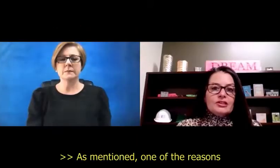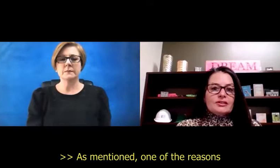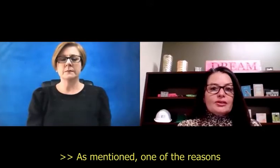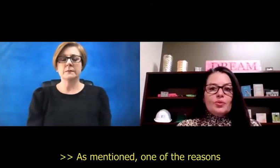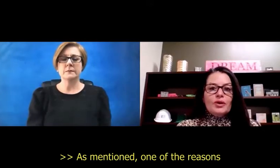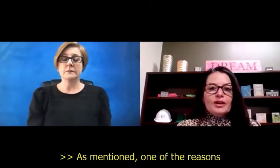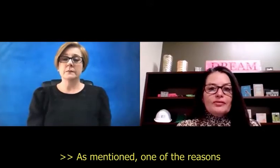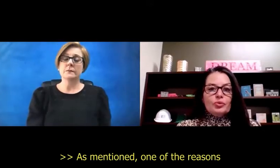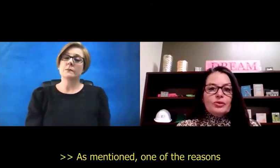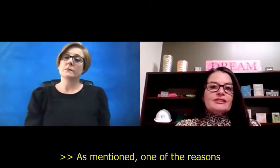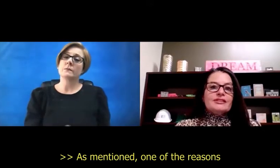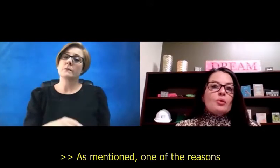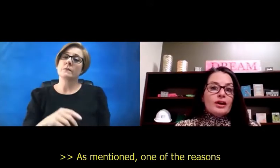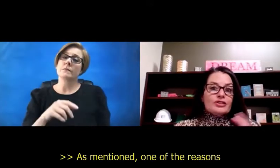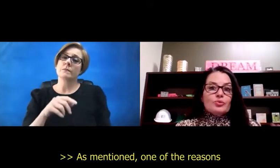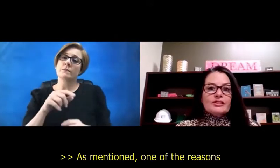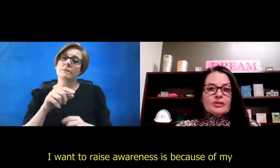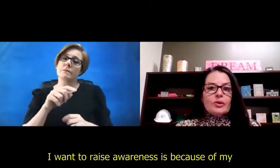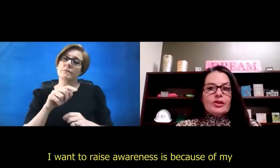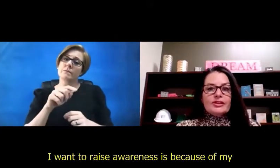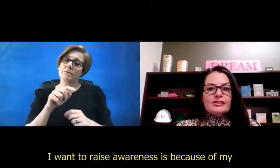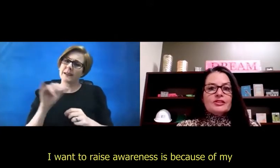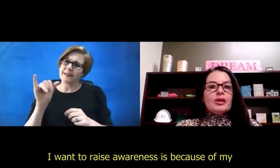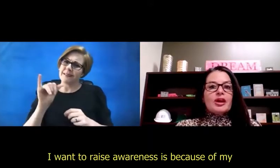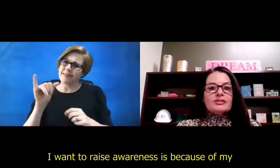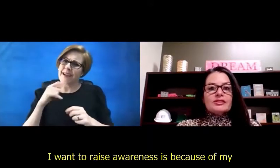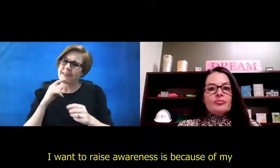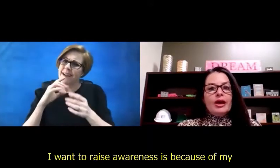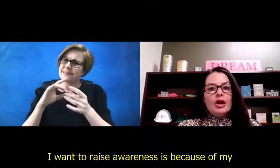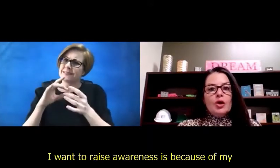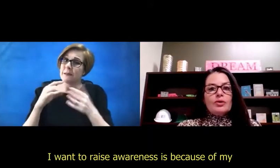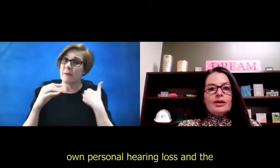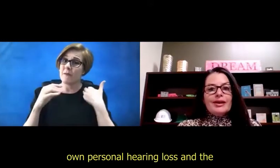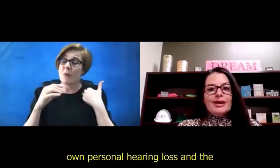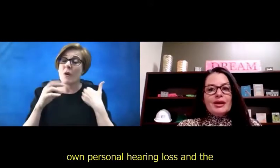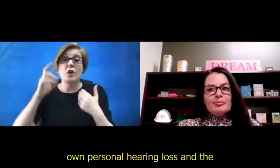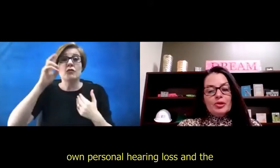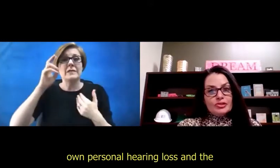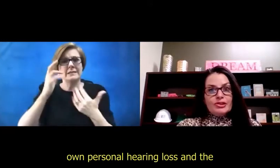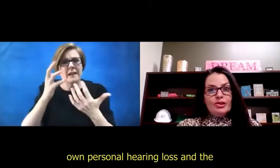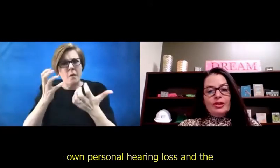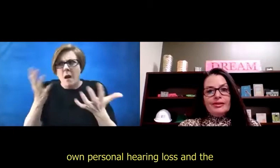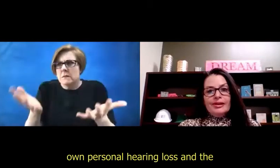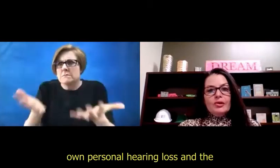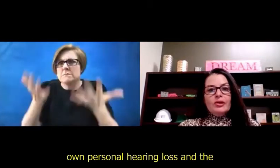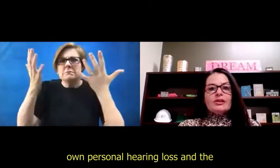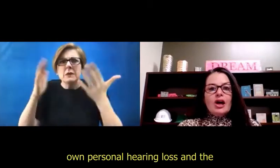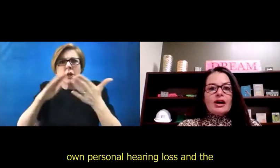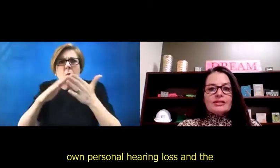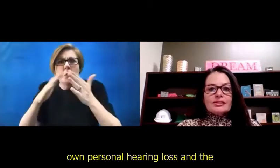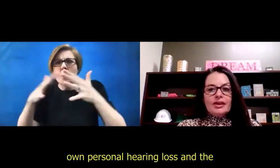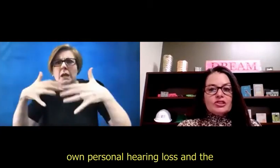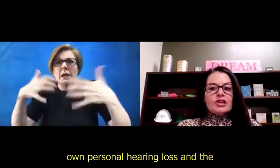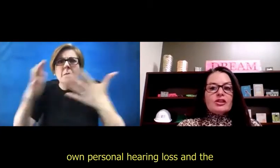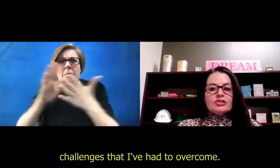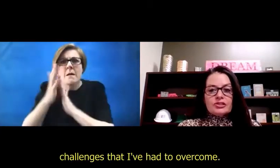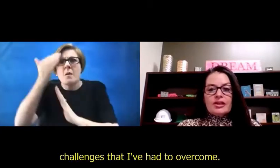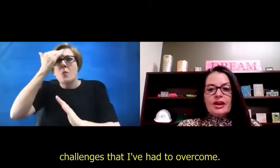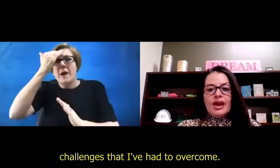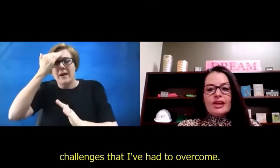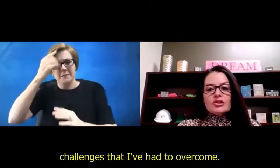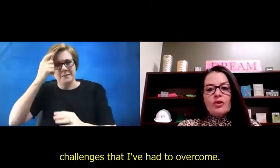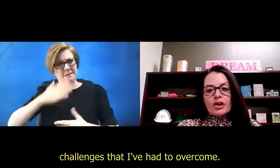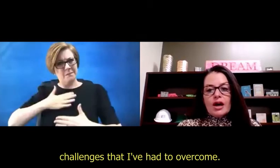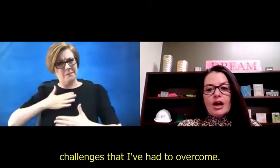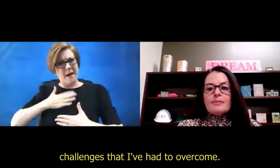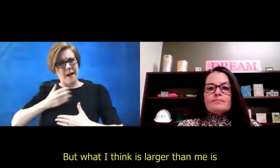As mentioned, one of the reasons I want to raise awareness is because of my own personal hearing loss and the challenges